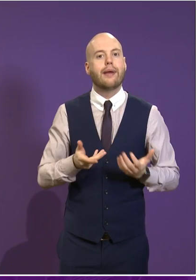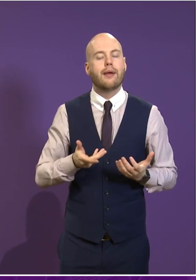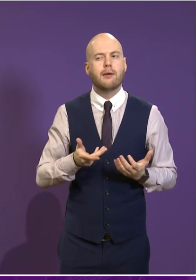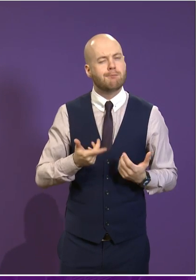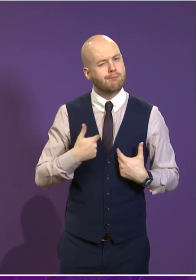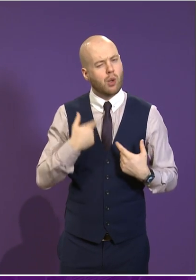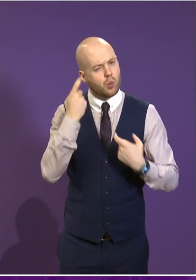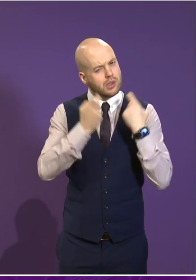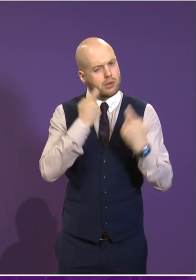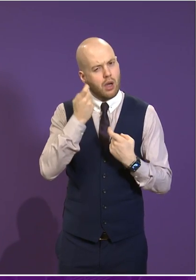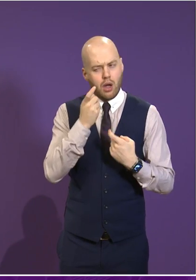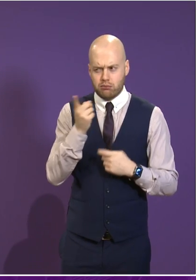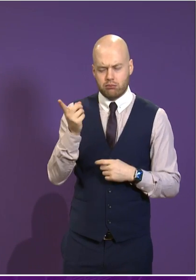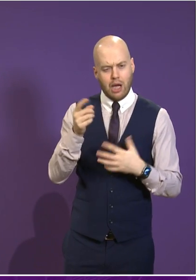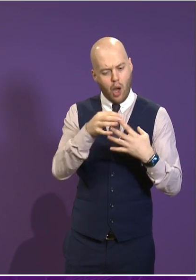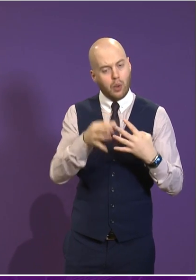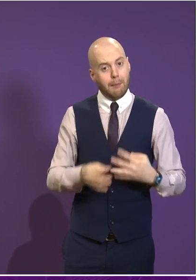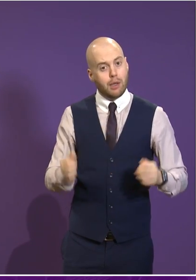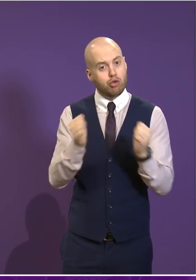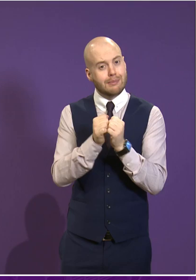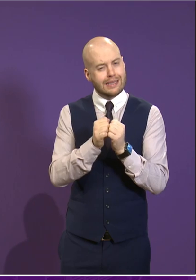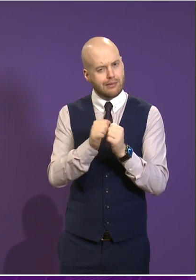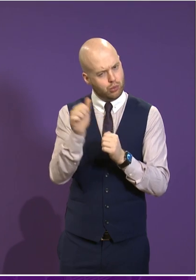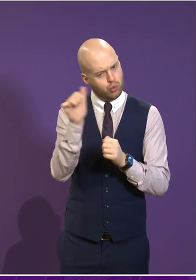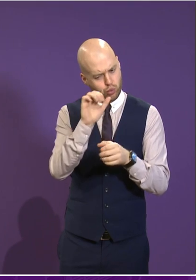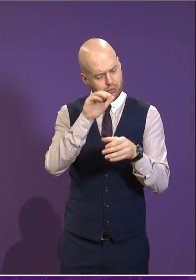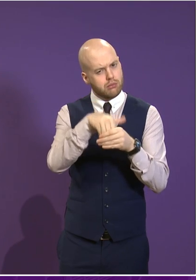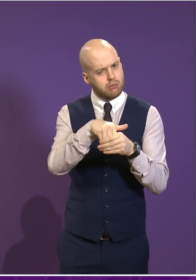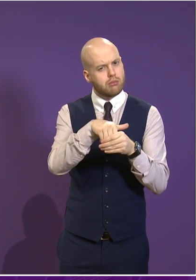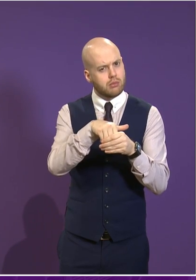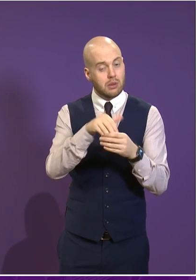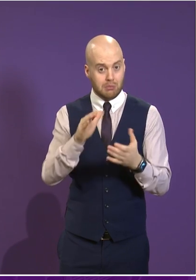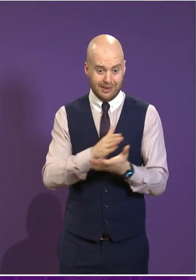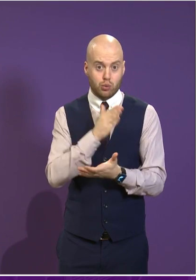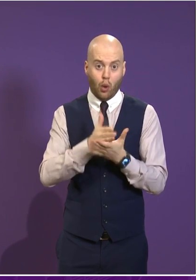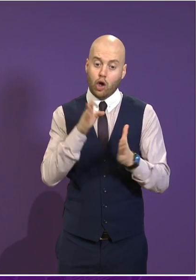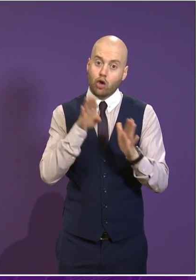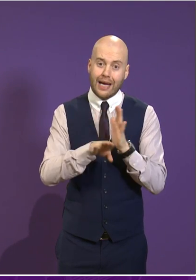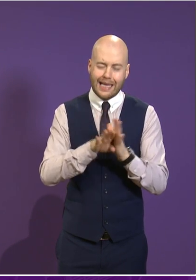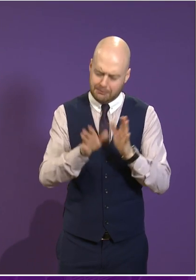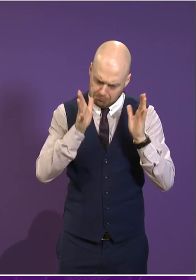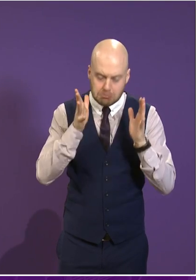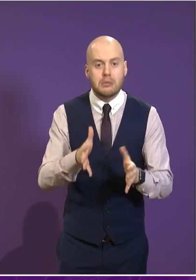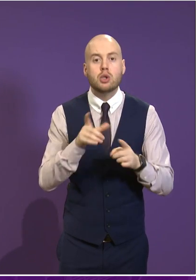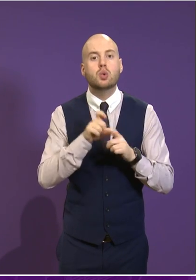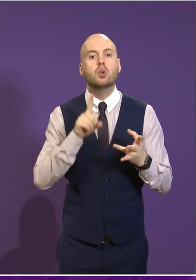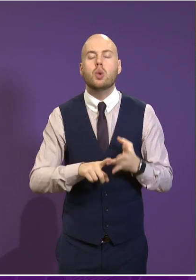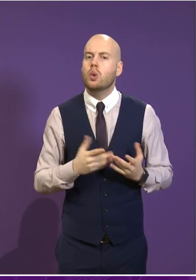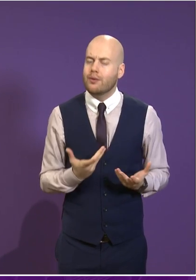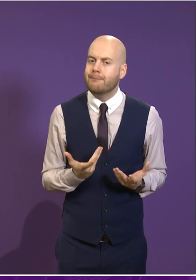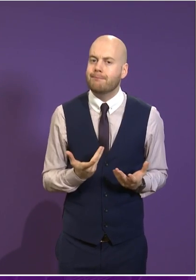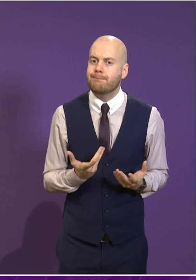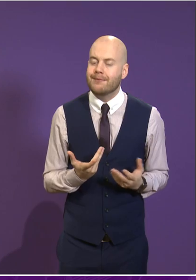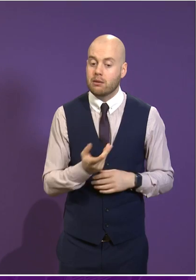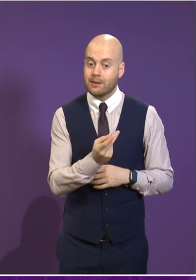space in the outcome agreements to ensure that, elements of staff training like that become mandatory, because some of the evidence that we've had in written